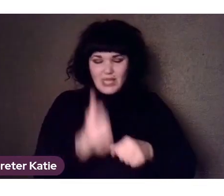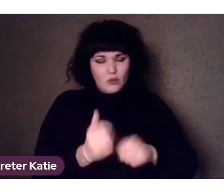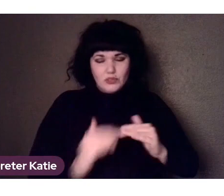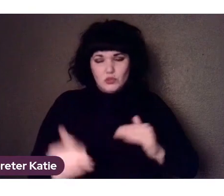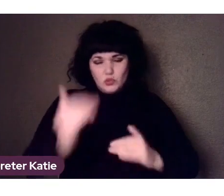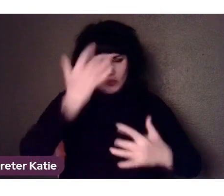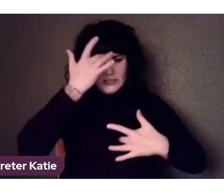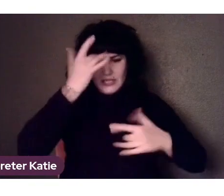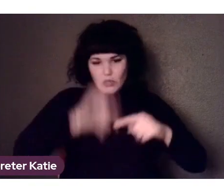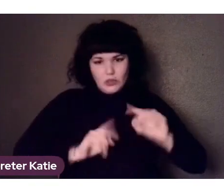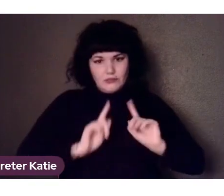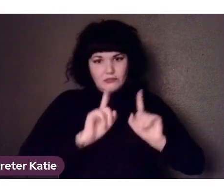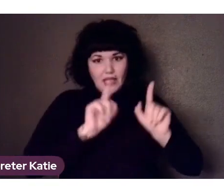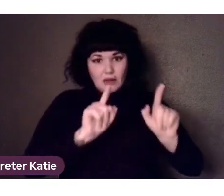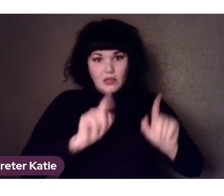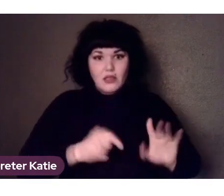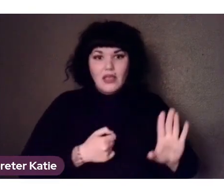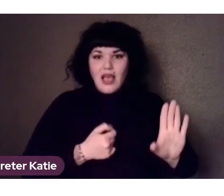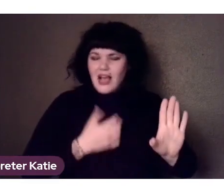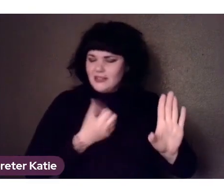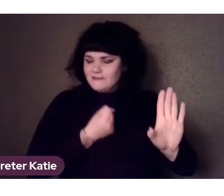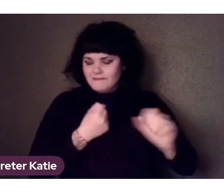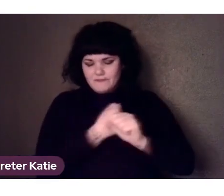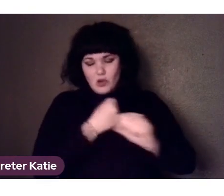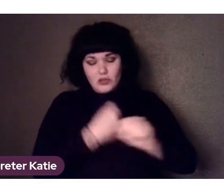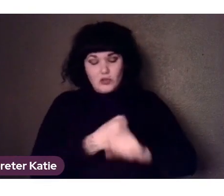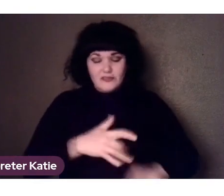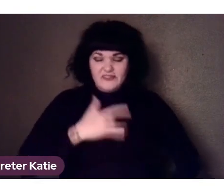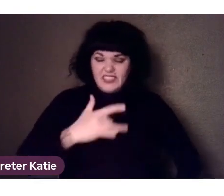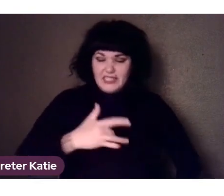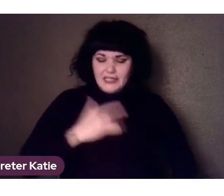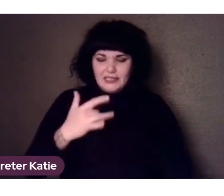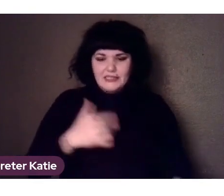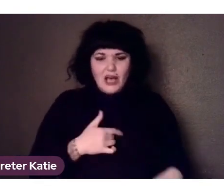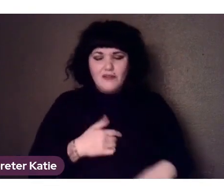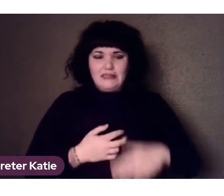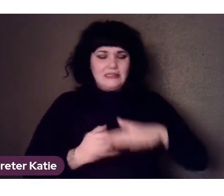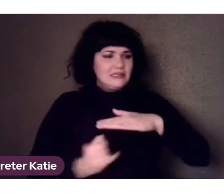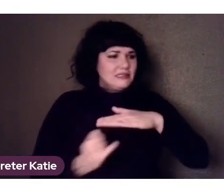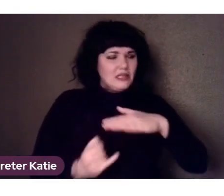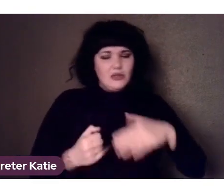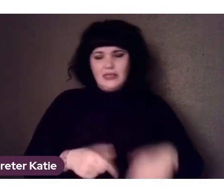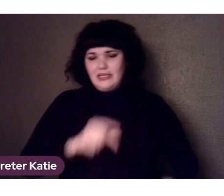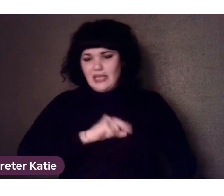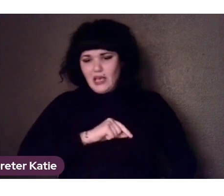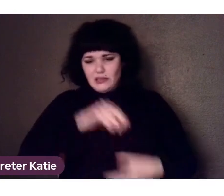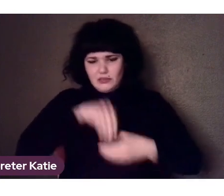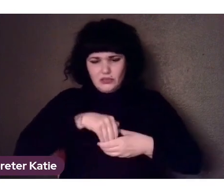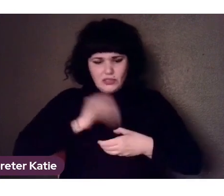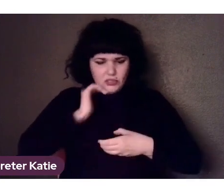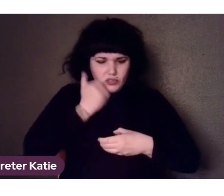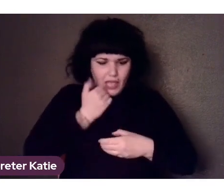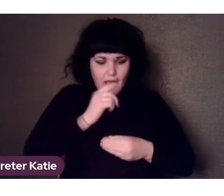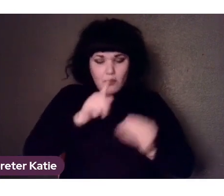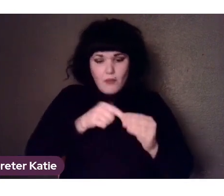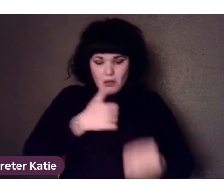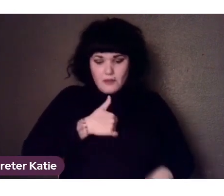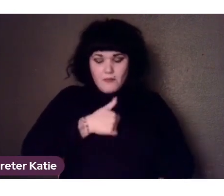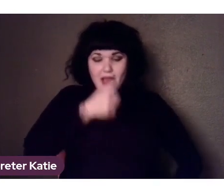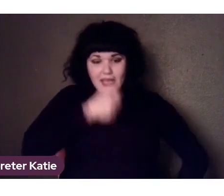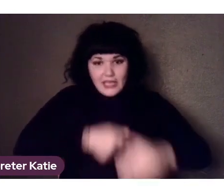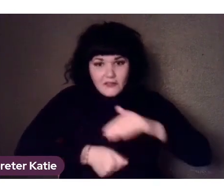fought back feelings of inadequacy, guilt, and internalized feelings of shame about my invisible disabilities